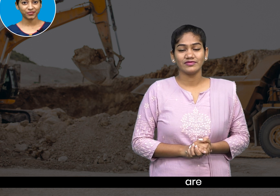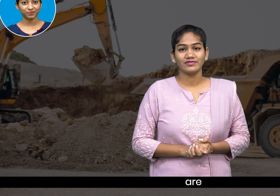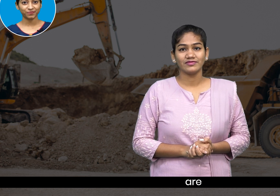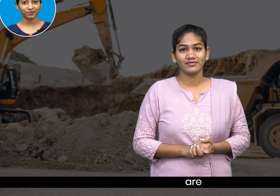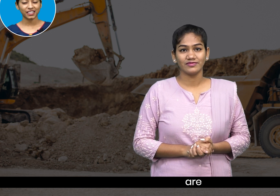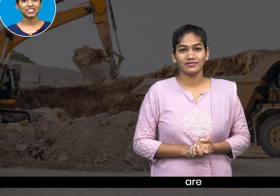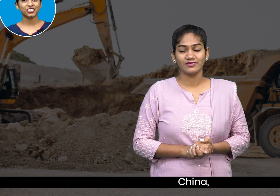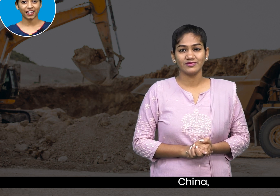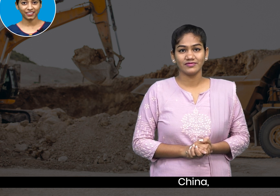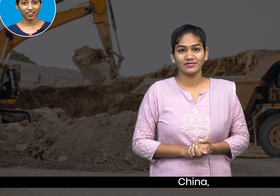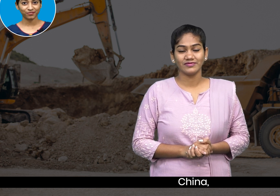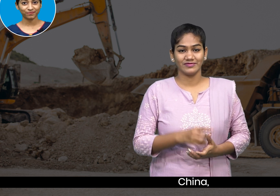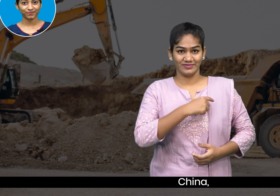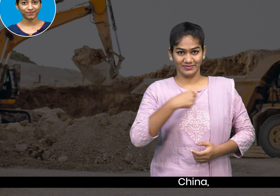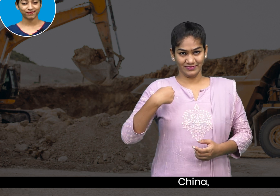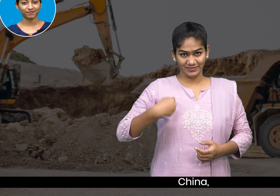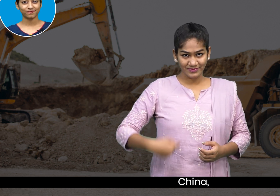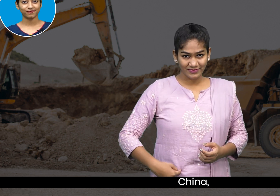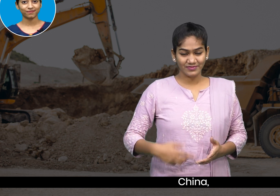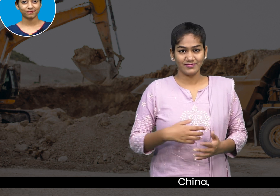are China,